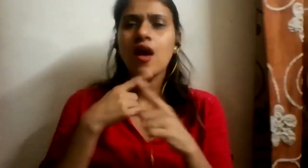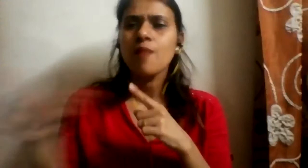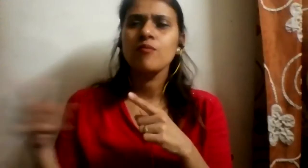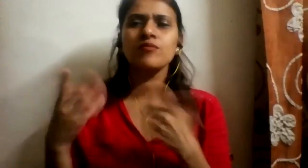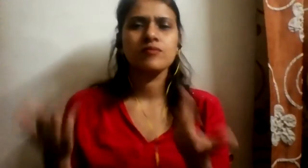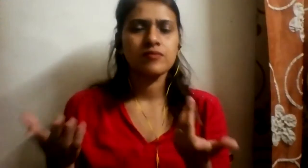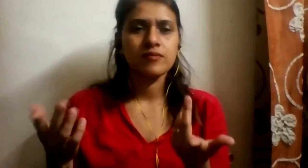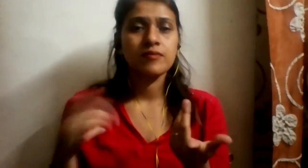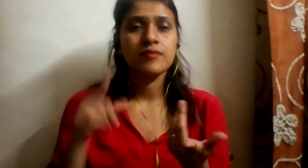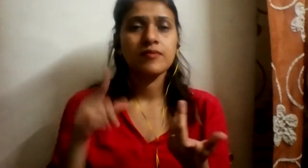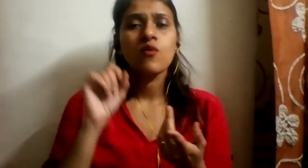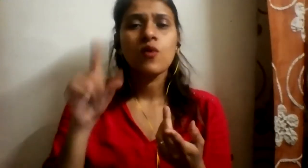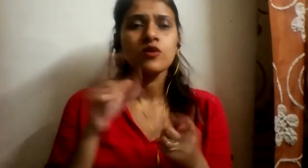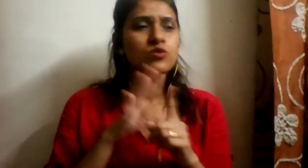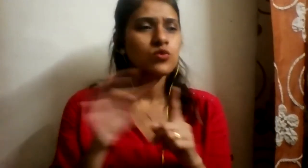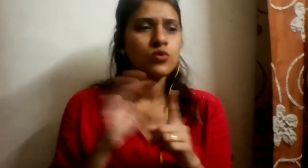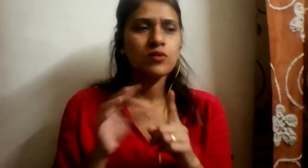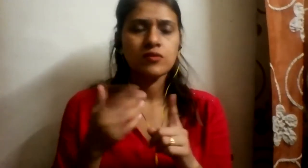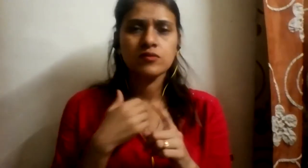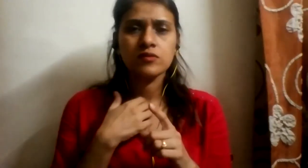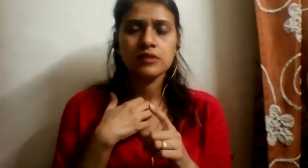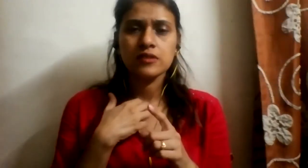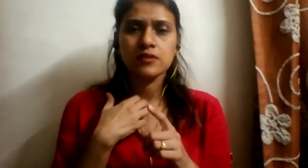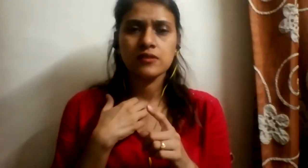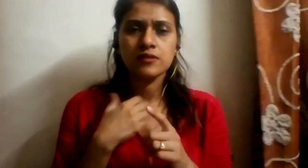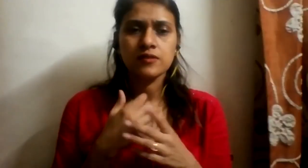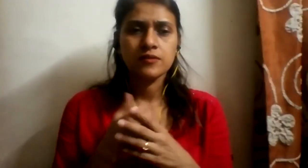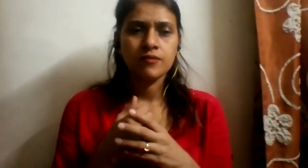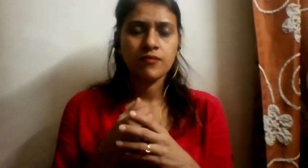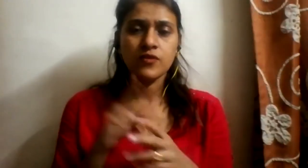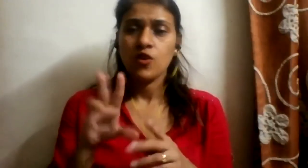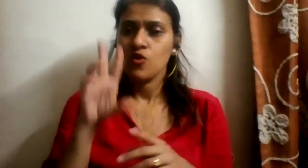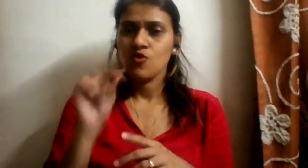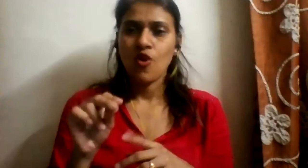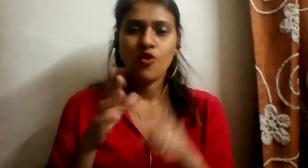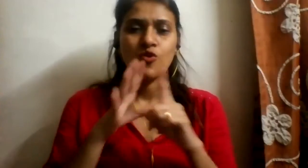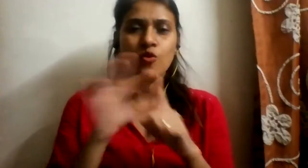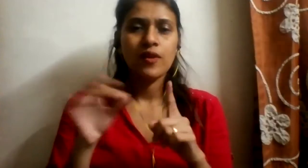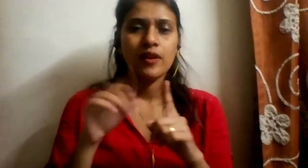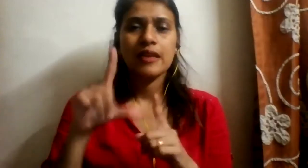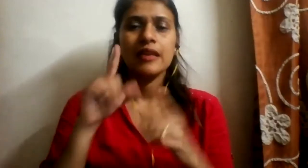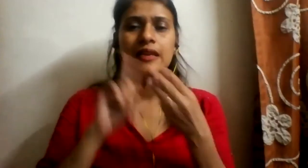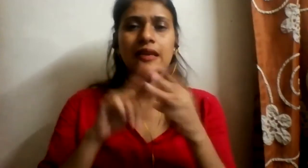they make is that they are not taking this litigation as adversarial.